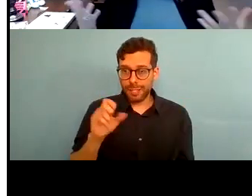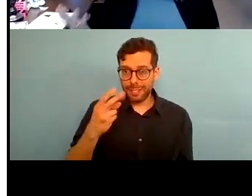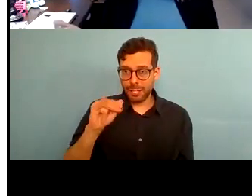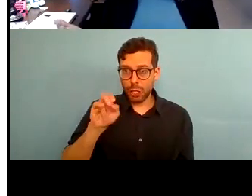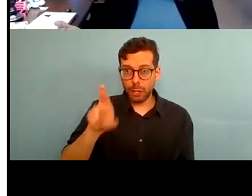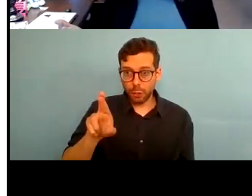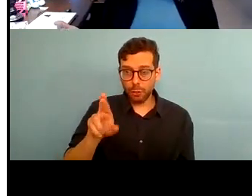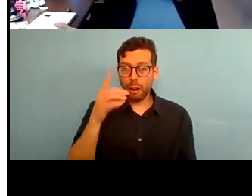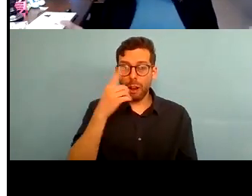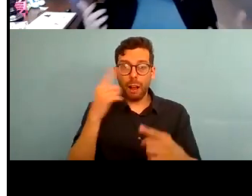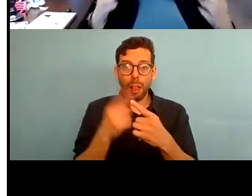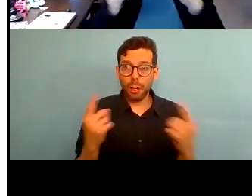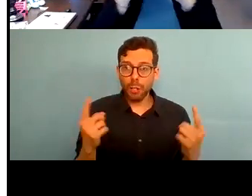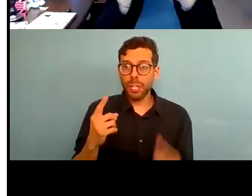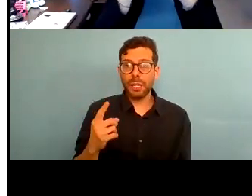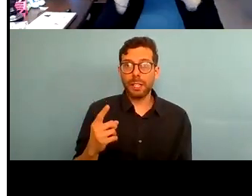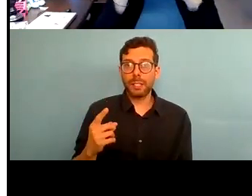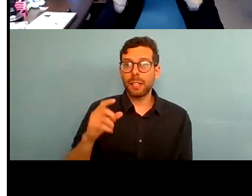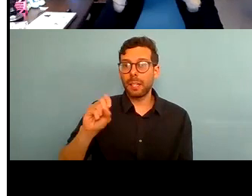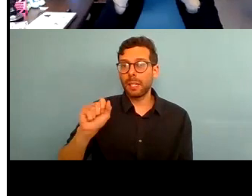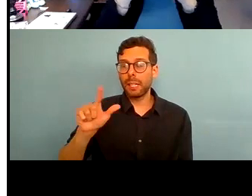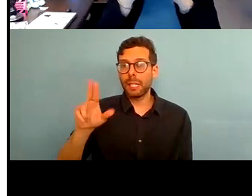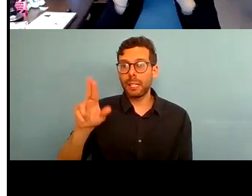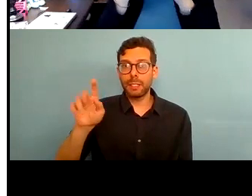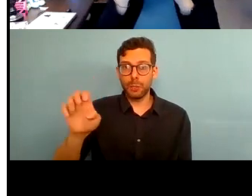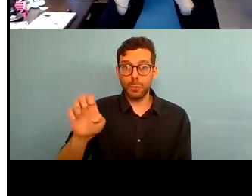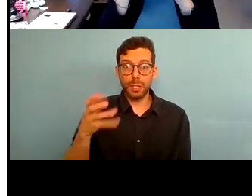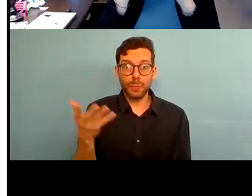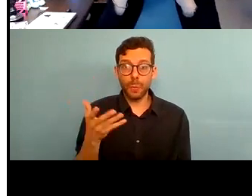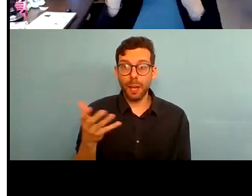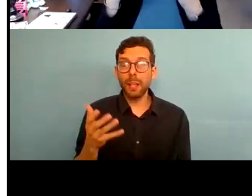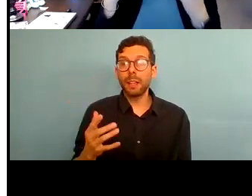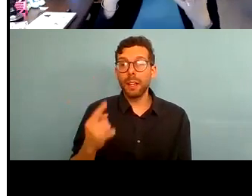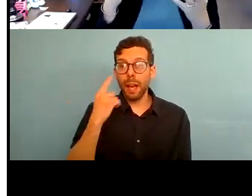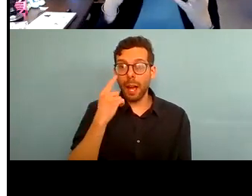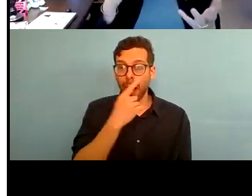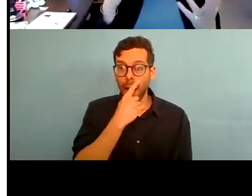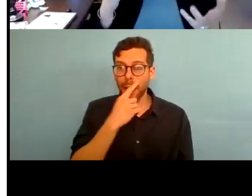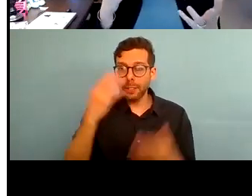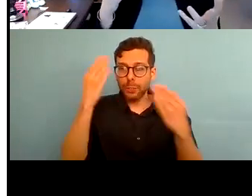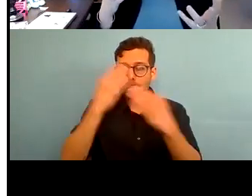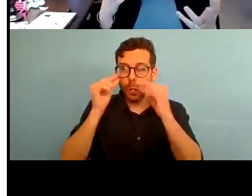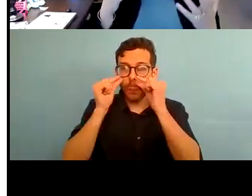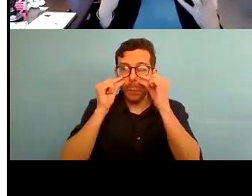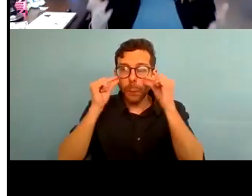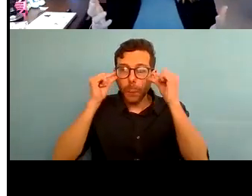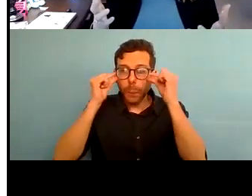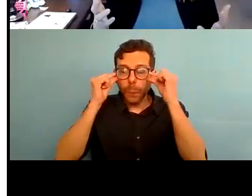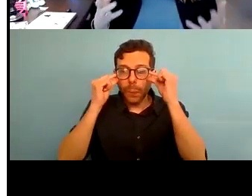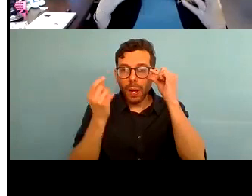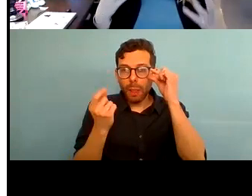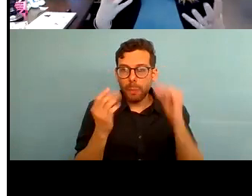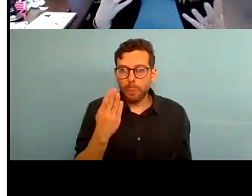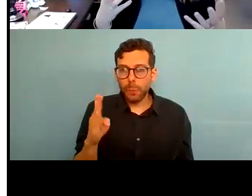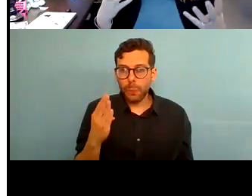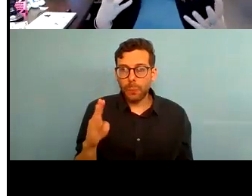allergies, you may be very familiar with this, but these are these little darker circles under your eyes they often have a blue hue to them, because what happens is when